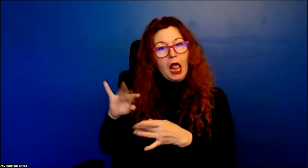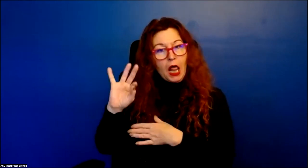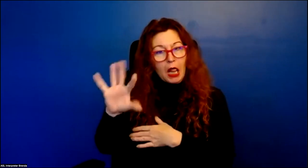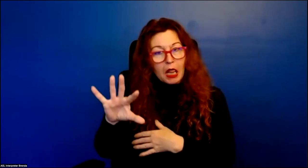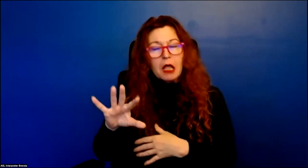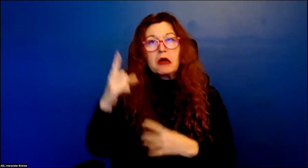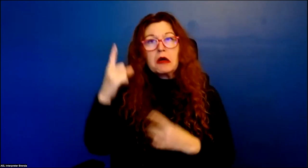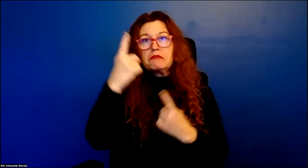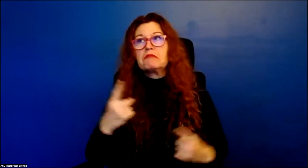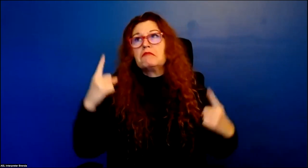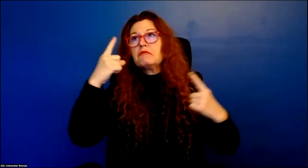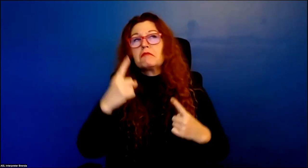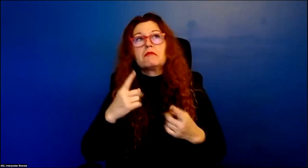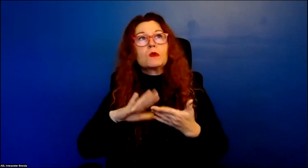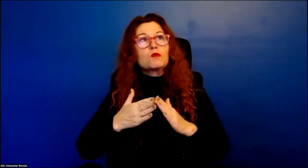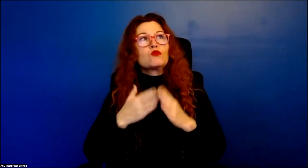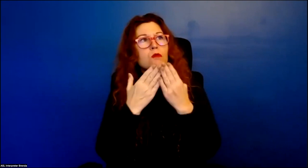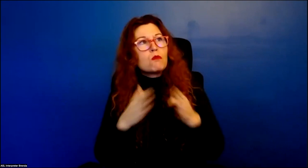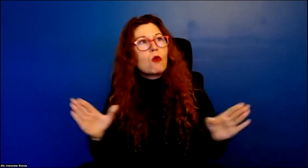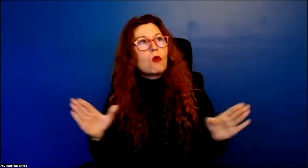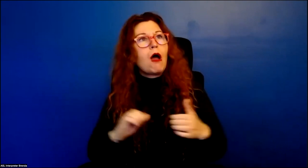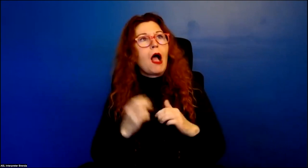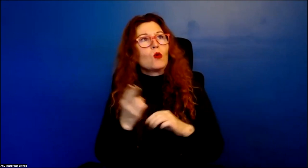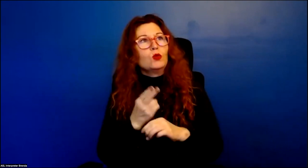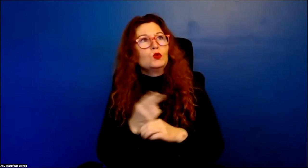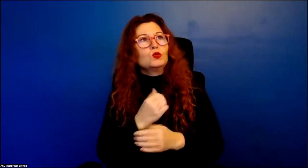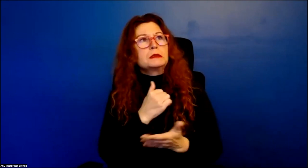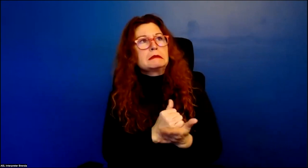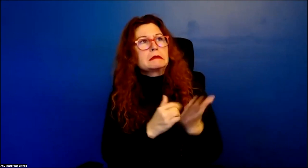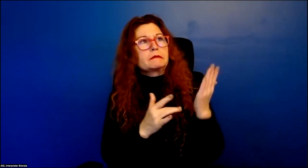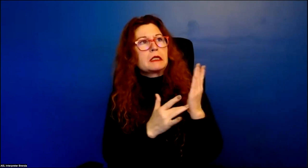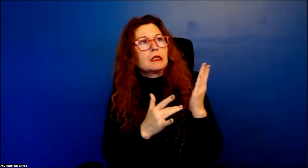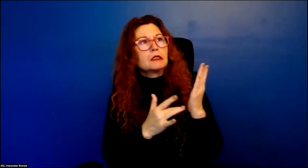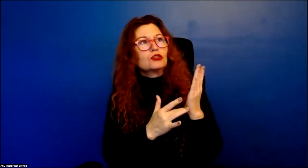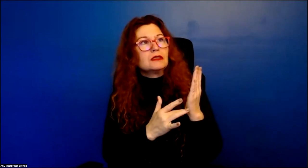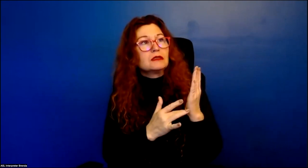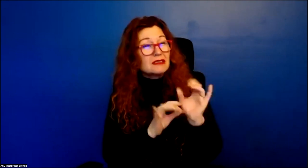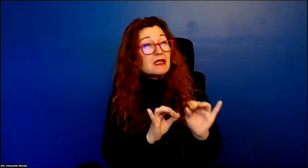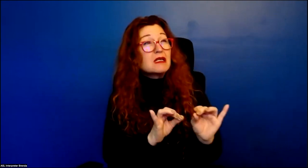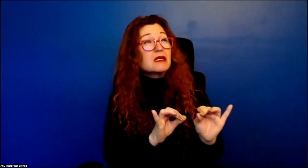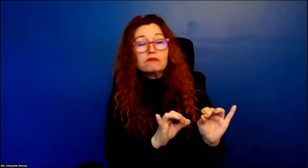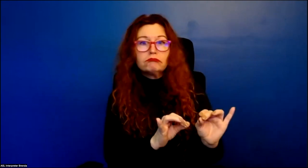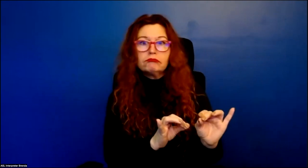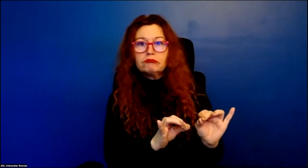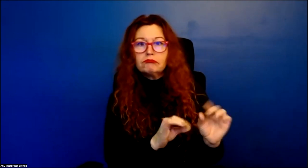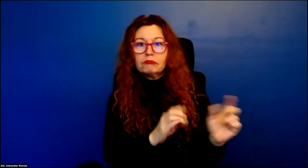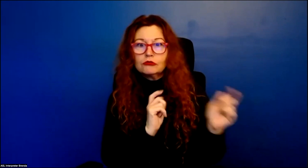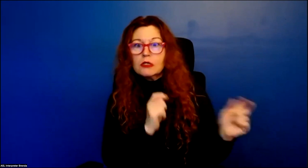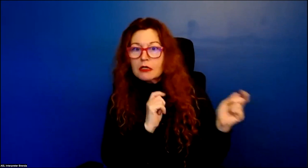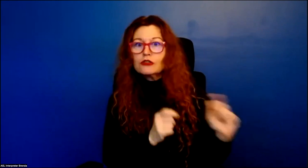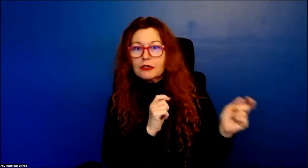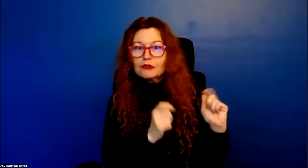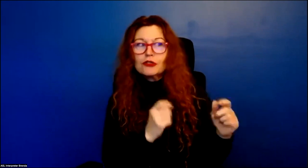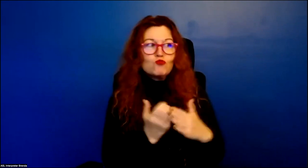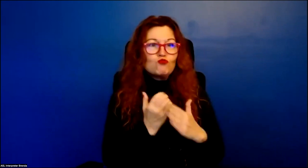use assistive technology is constantly changing, because the technology is constantly changing. A couple